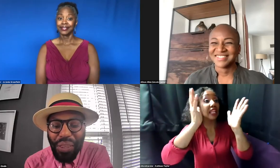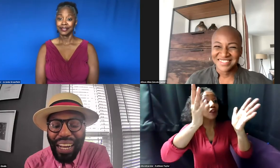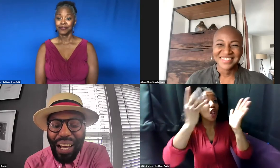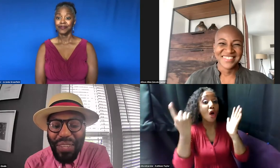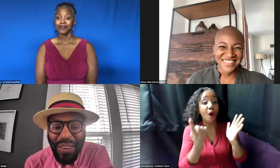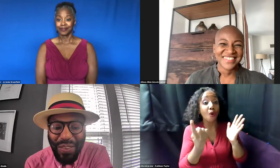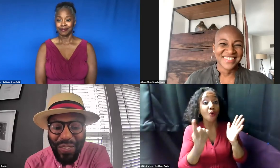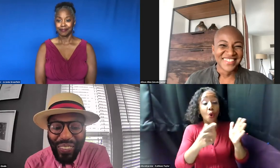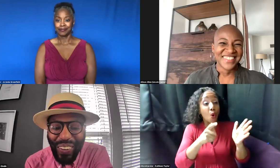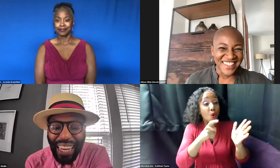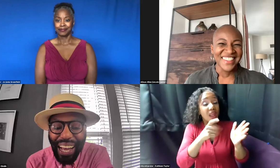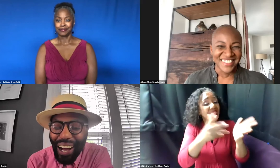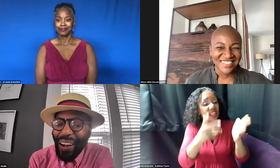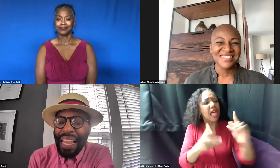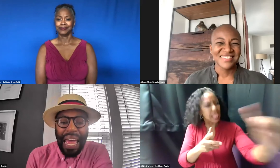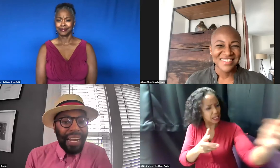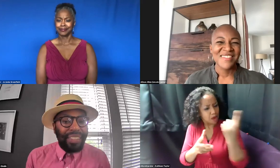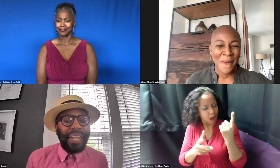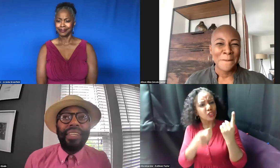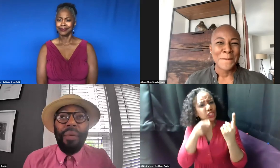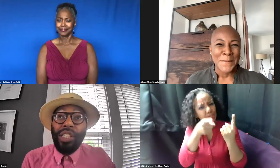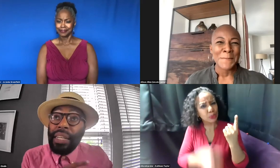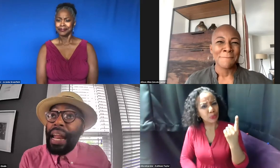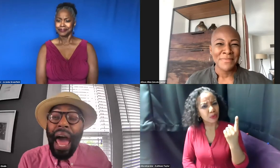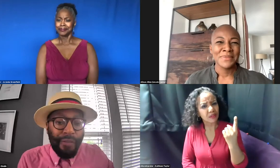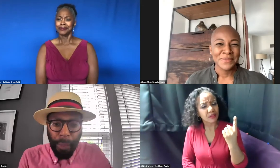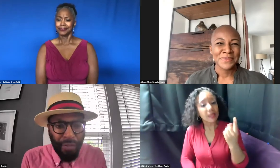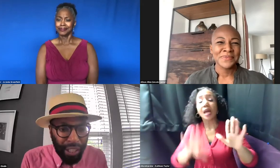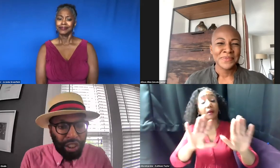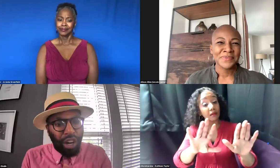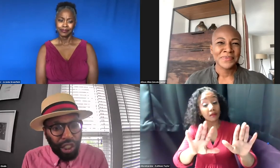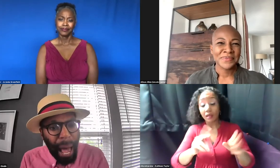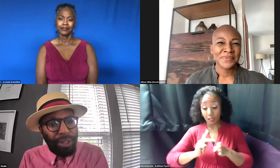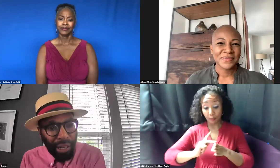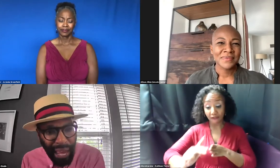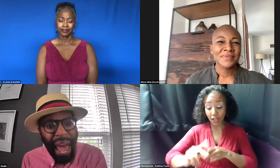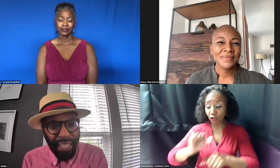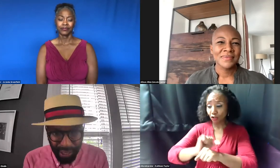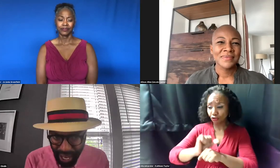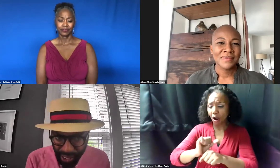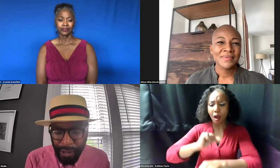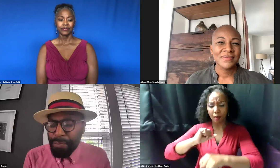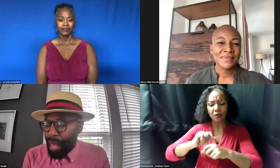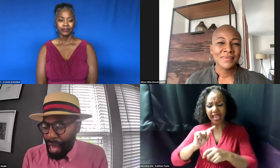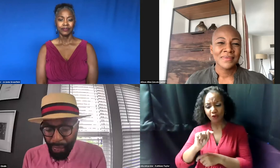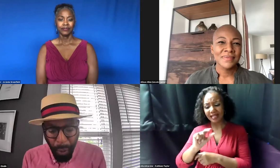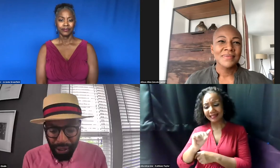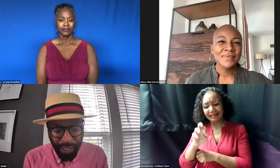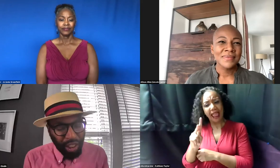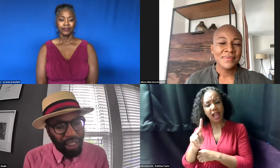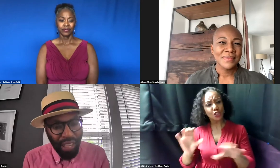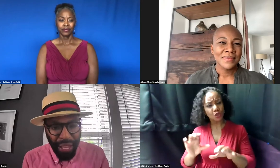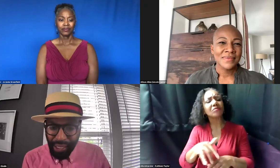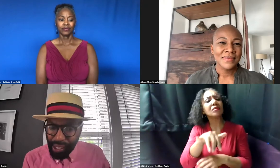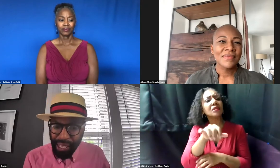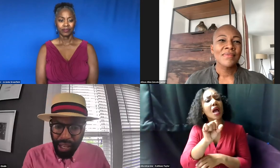and those within it come to you, right? And this is not to say that we should not have our professions and our jobs and our tasks. Yes, I think those things